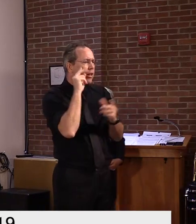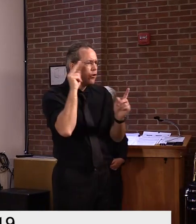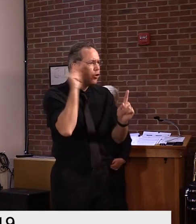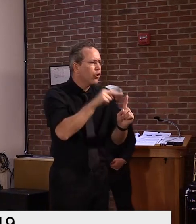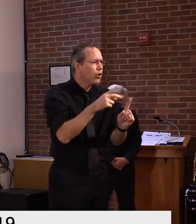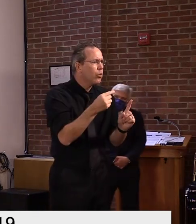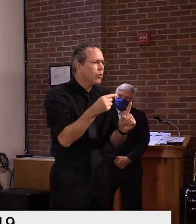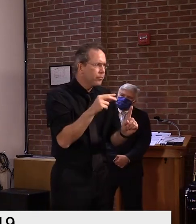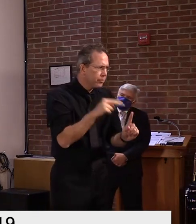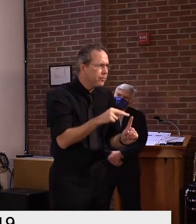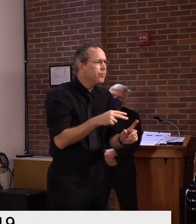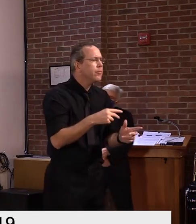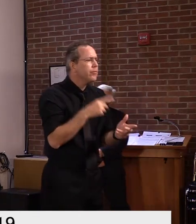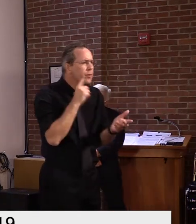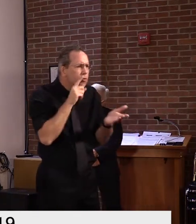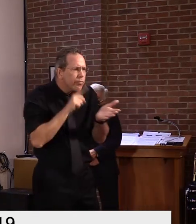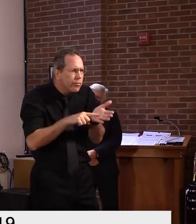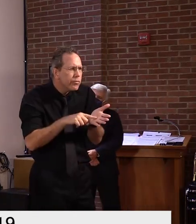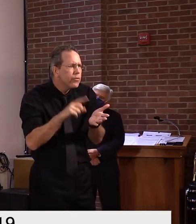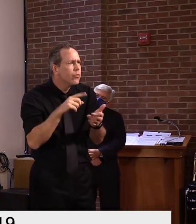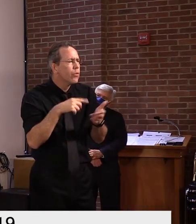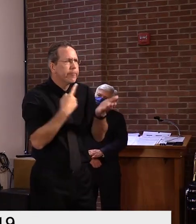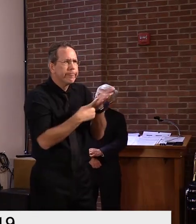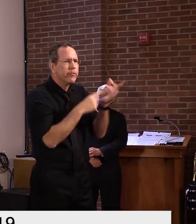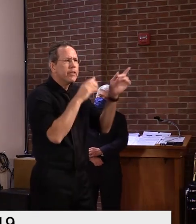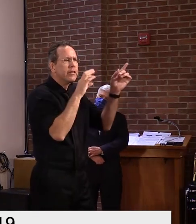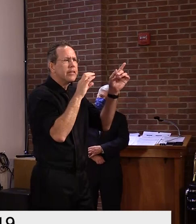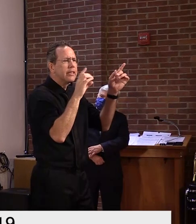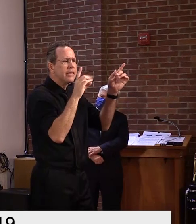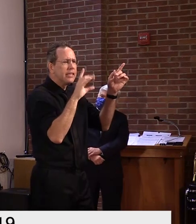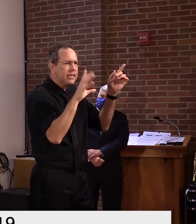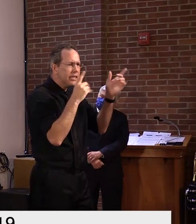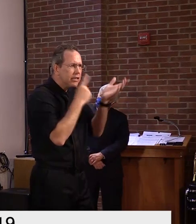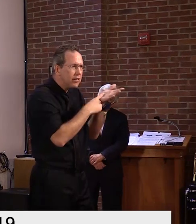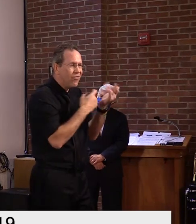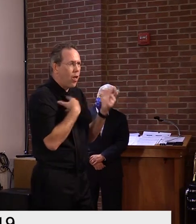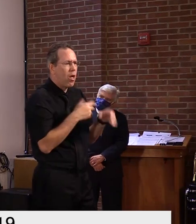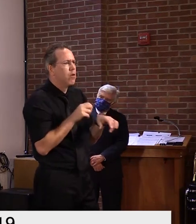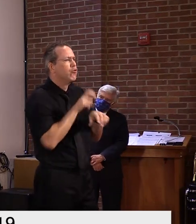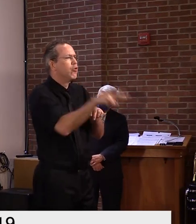would be premature for me today to really say any more about the